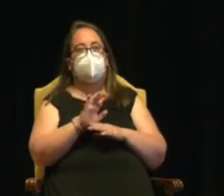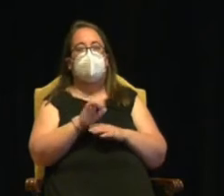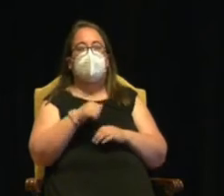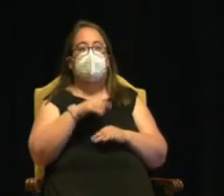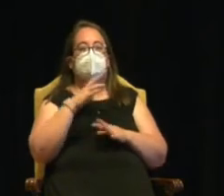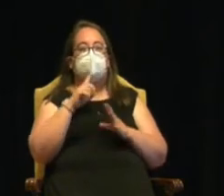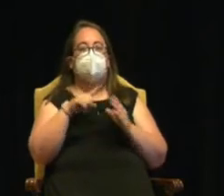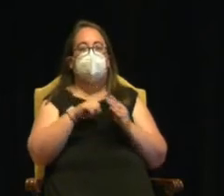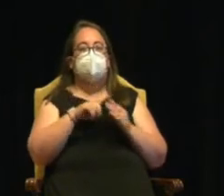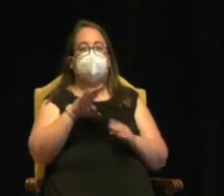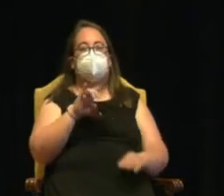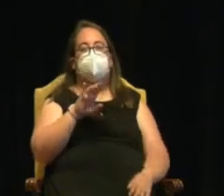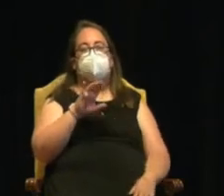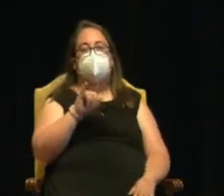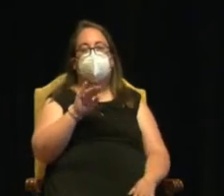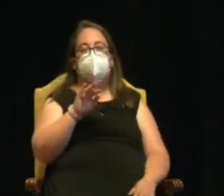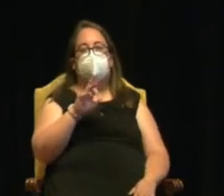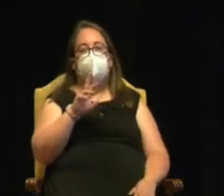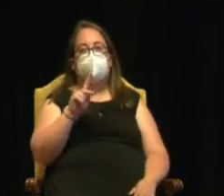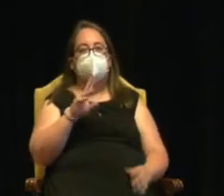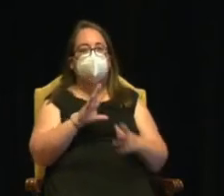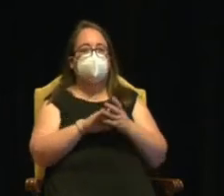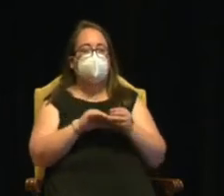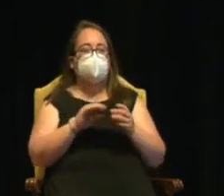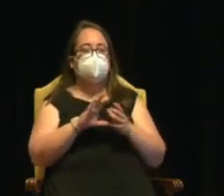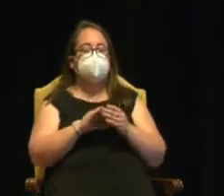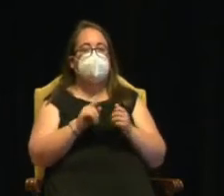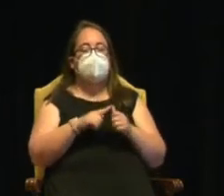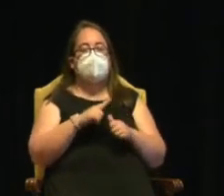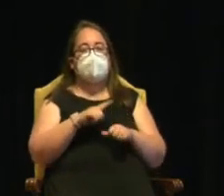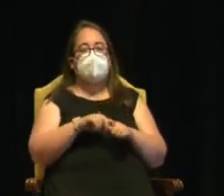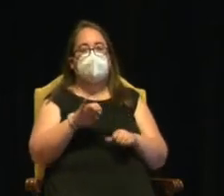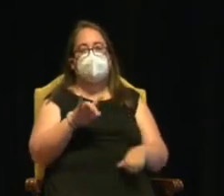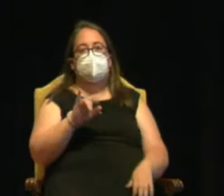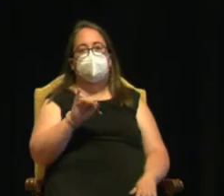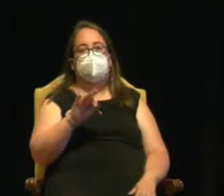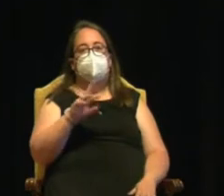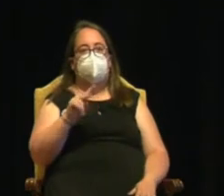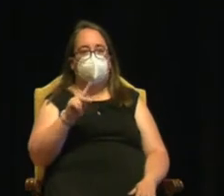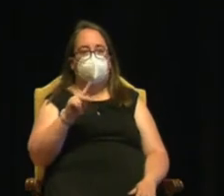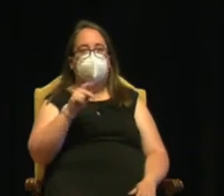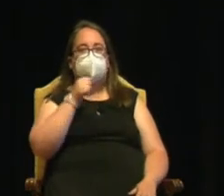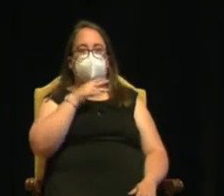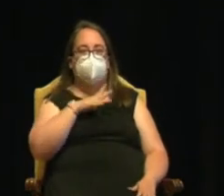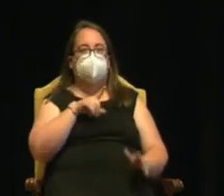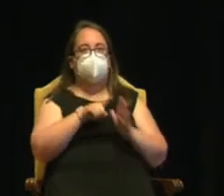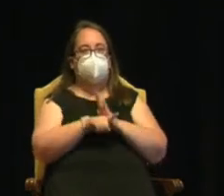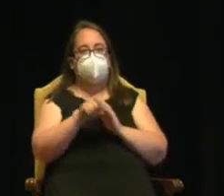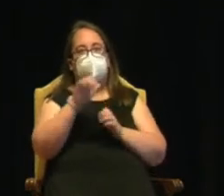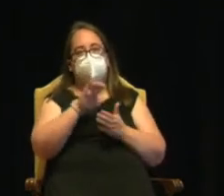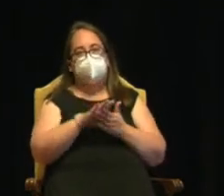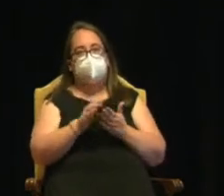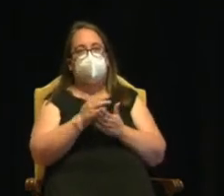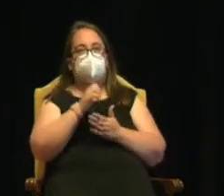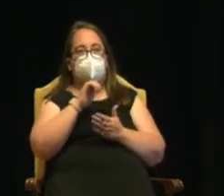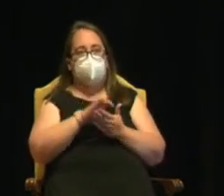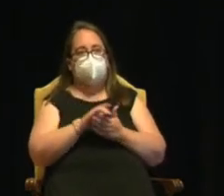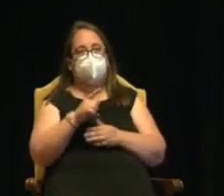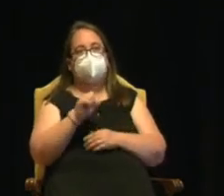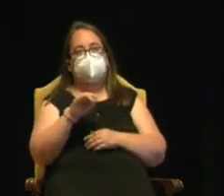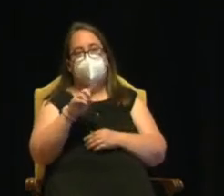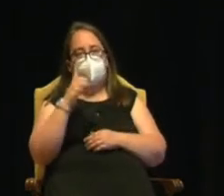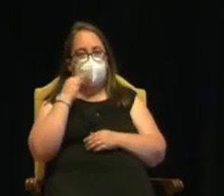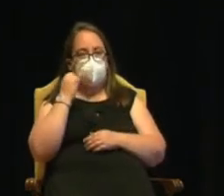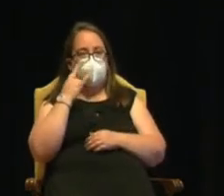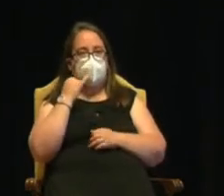talking about the Betty Broderick story. You know, the first time the Betty Broderick story, Betty Broderick was a woman who murdered her husband and his new wife in San Diego